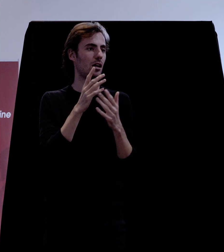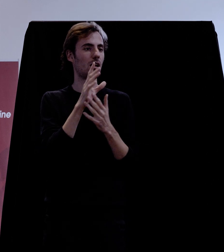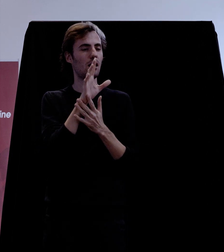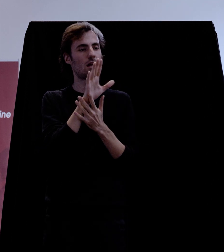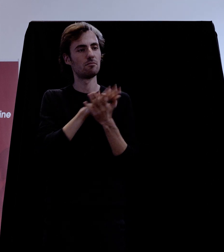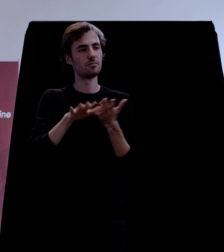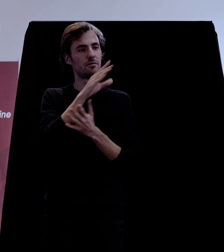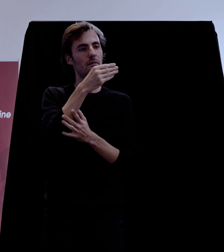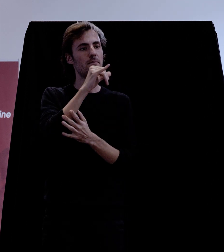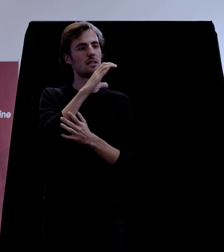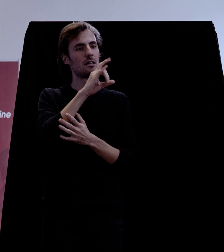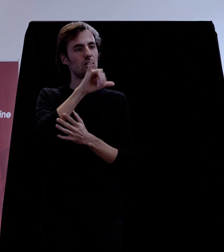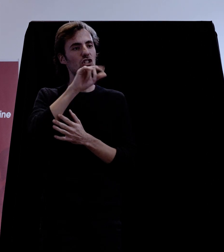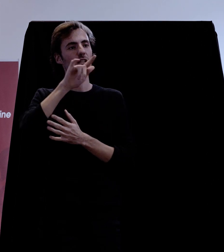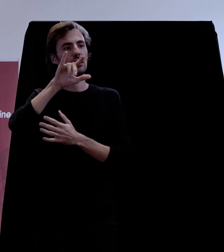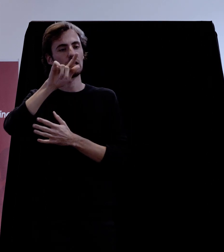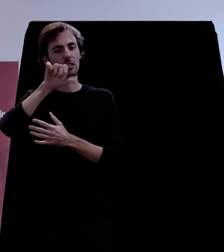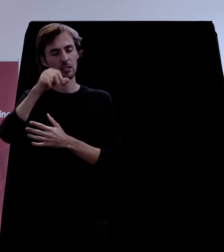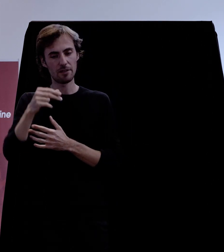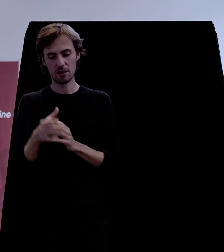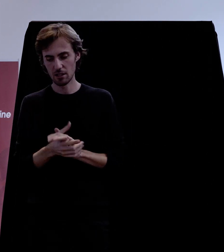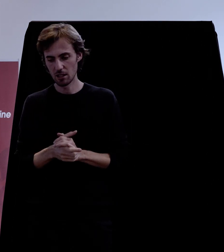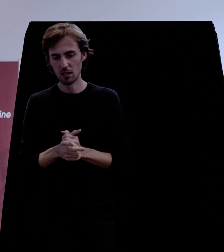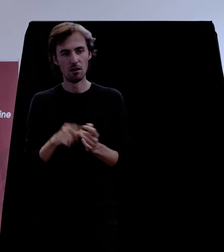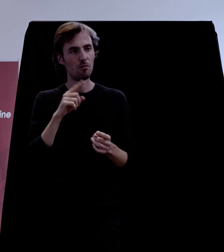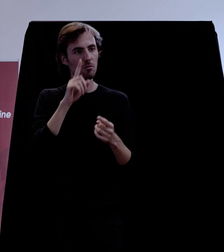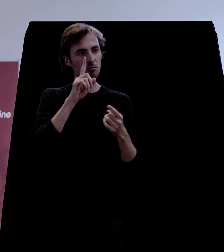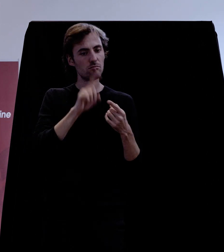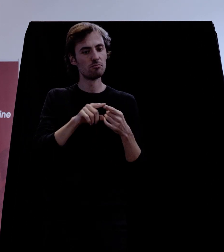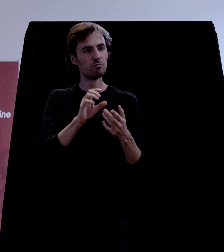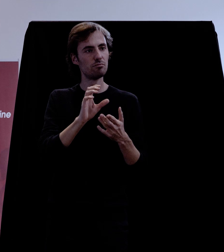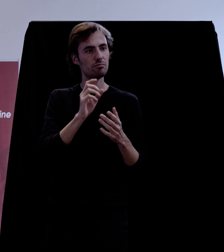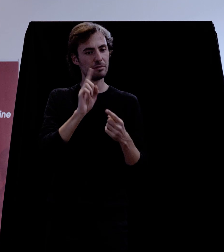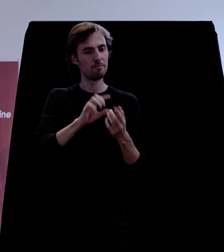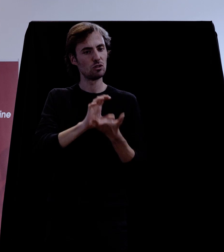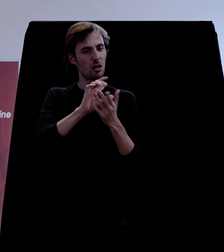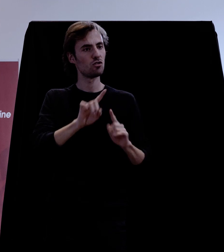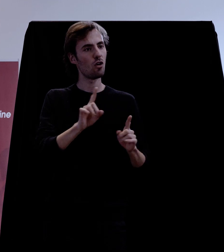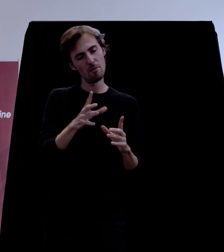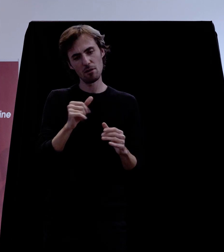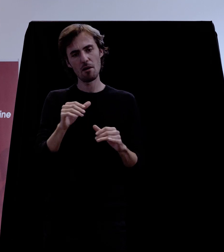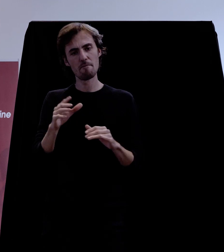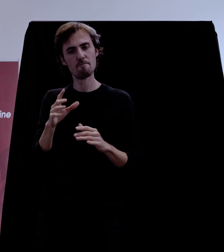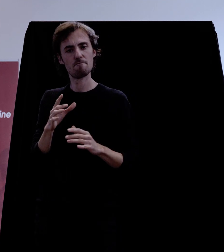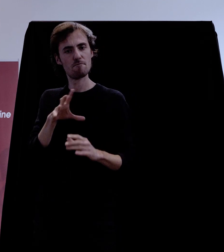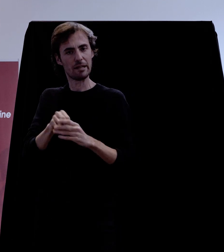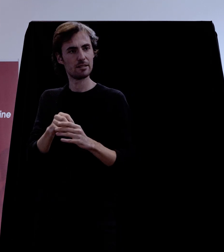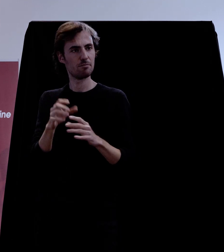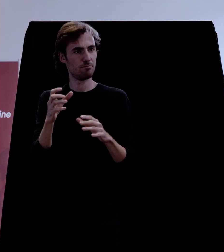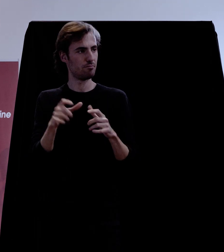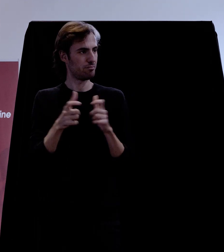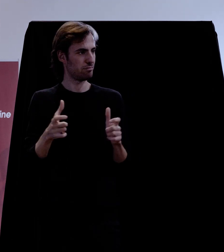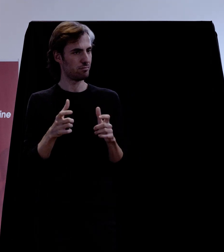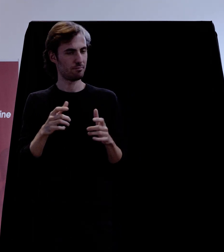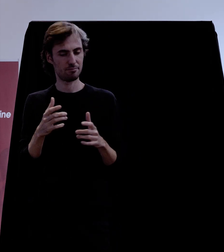so he did, and it was really fun having him there, give us additional insights. But these are the people responsible for a lot of what I